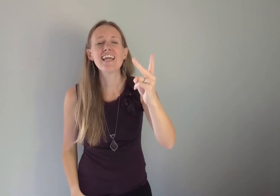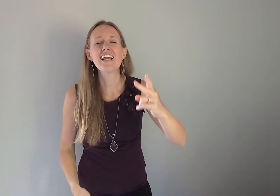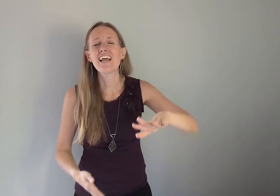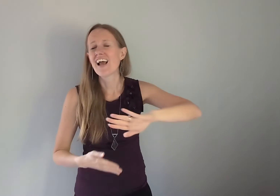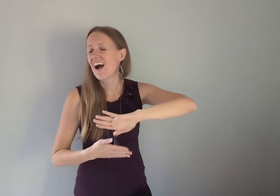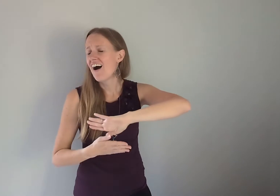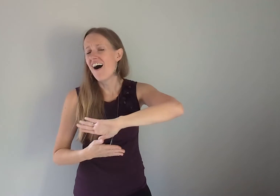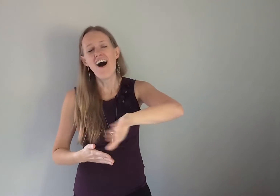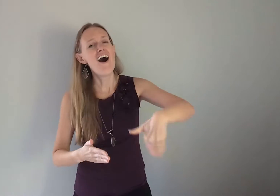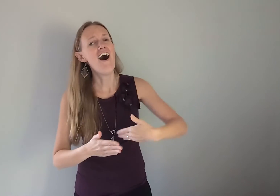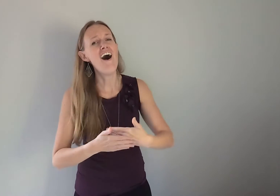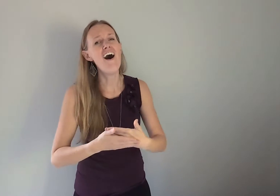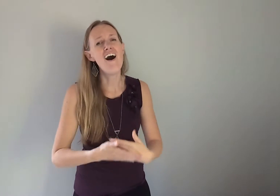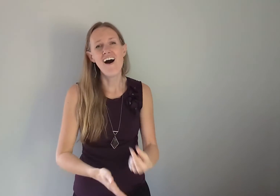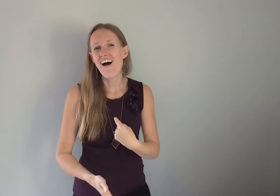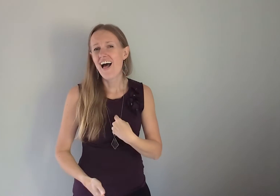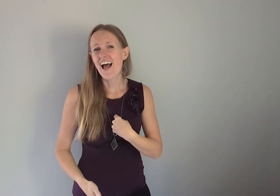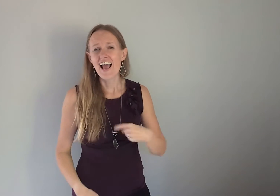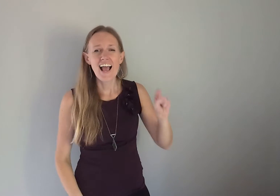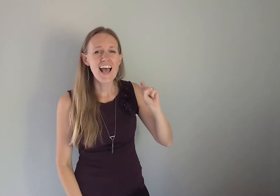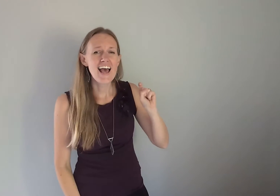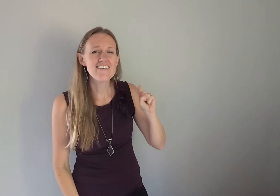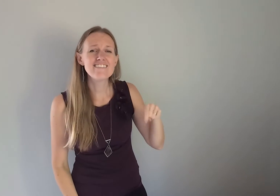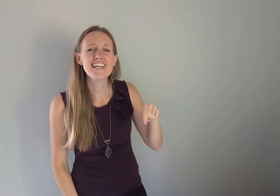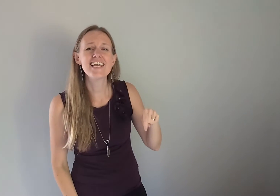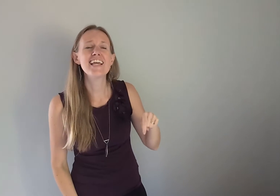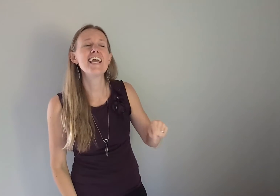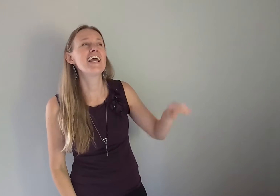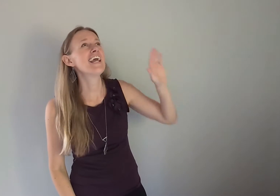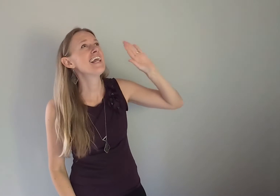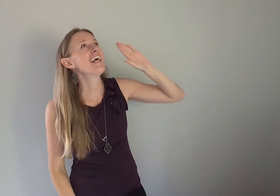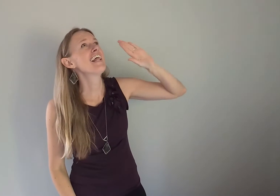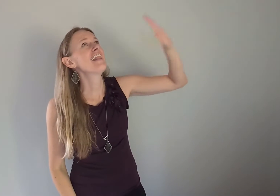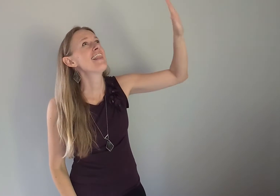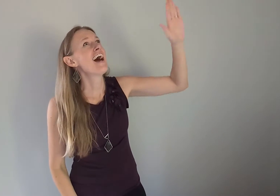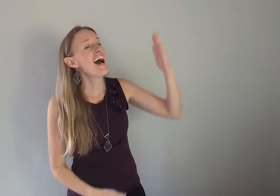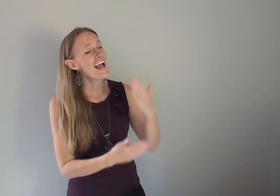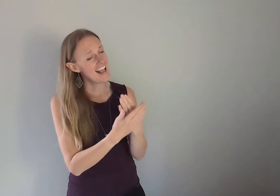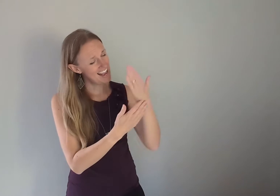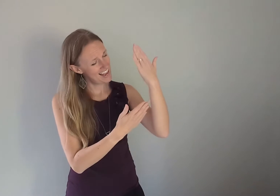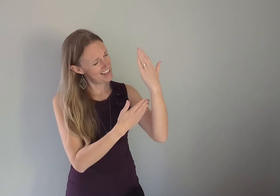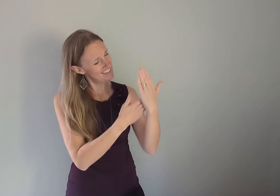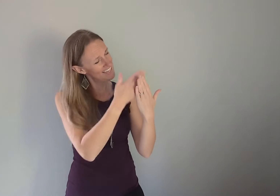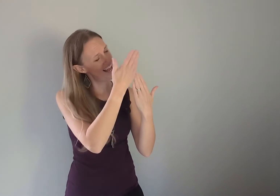see. All I have needed, thy hand hath